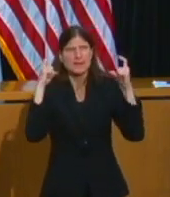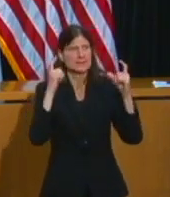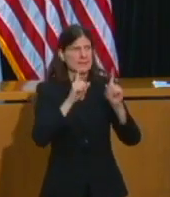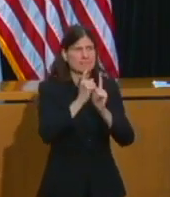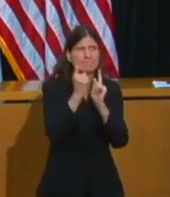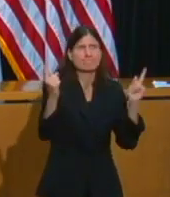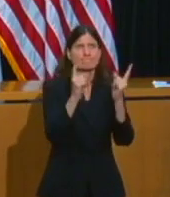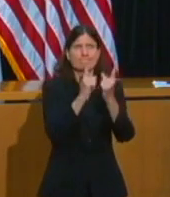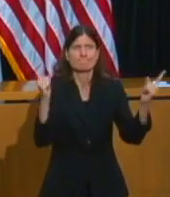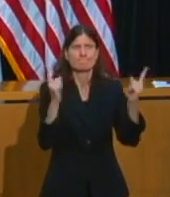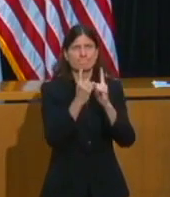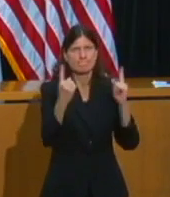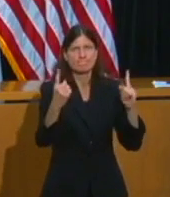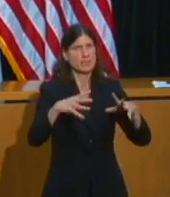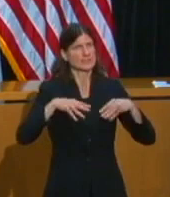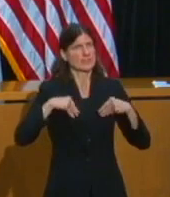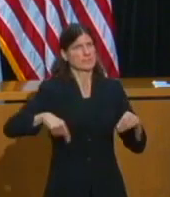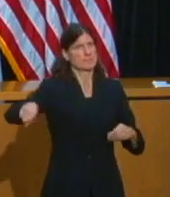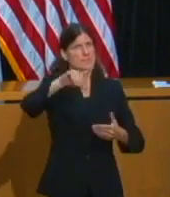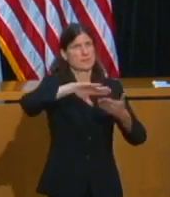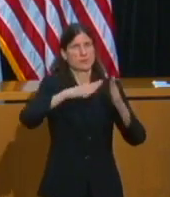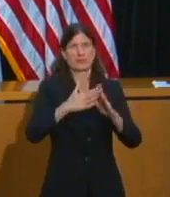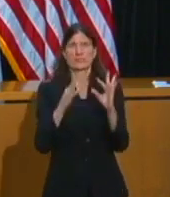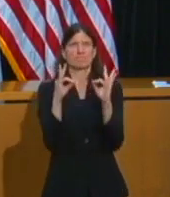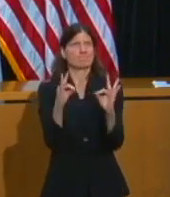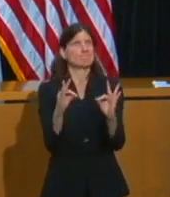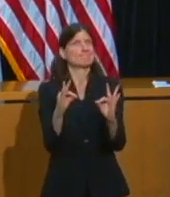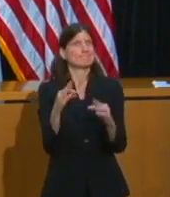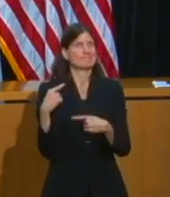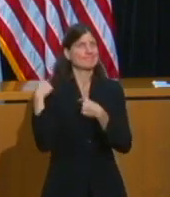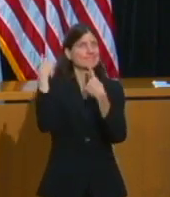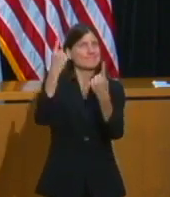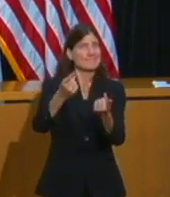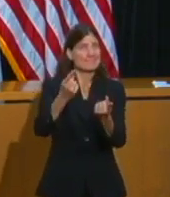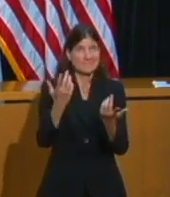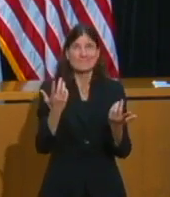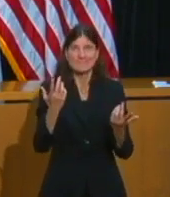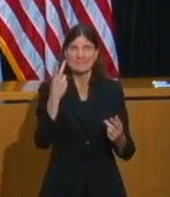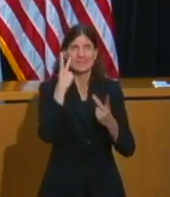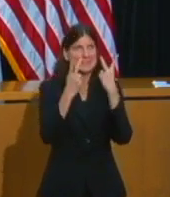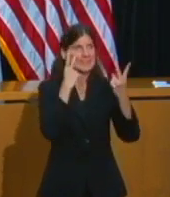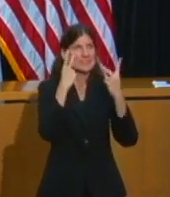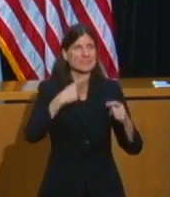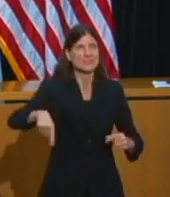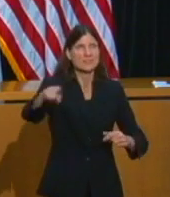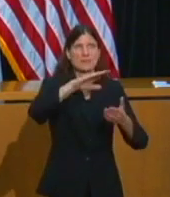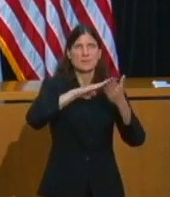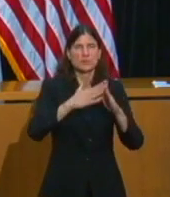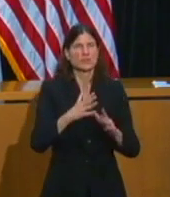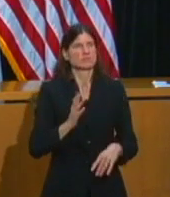the guidance from DPH and others that wearing a face covering, only going out if you have to,